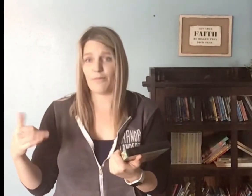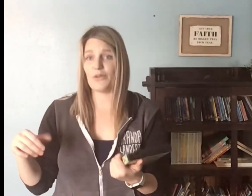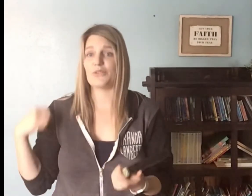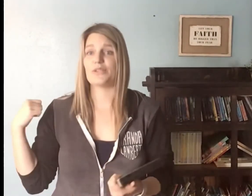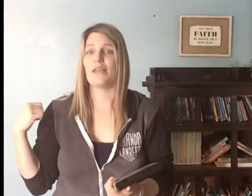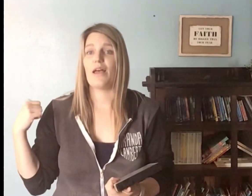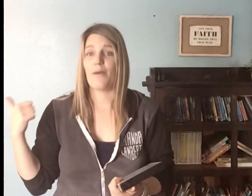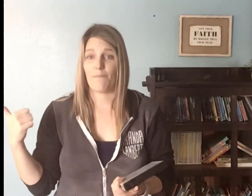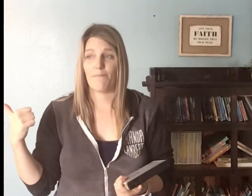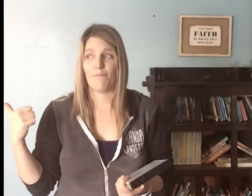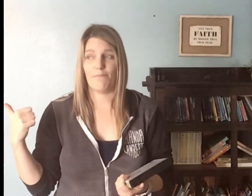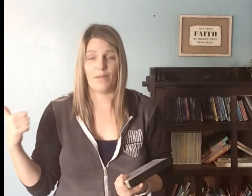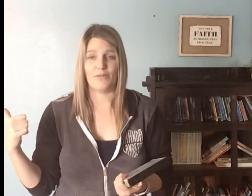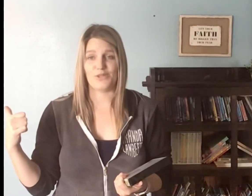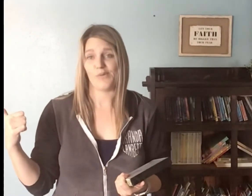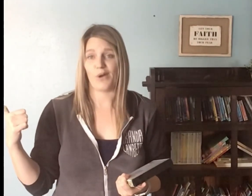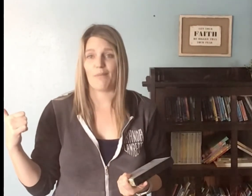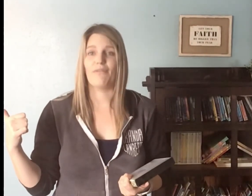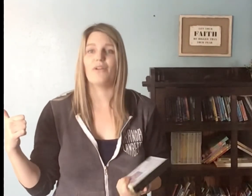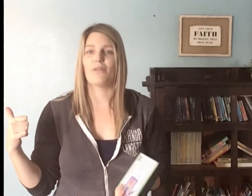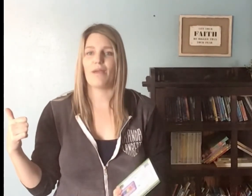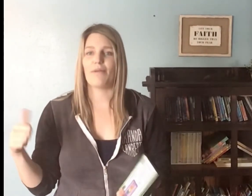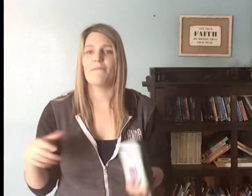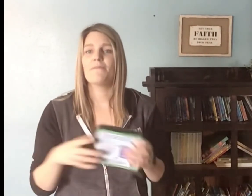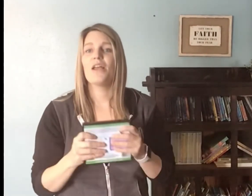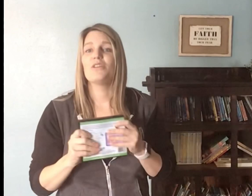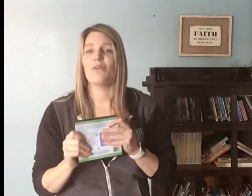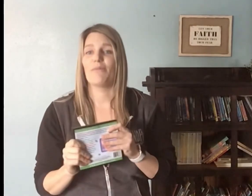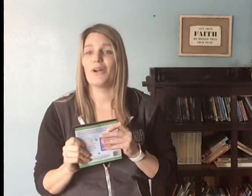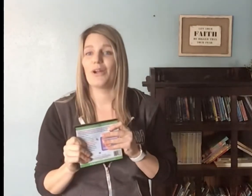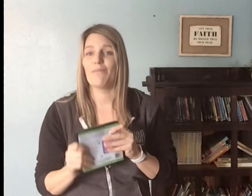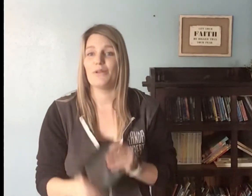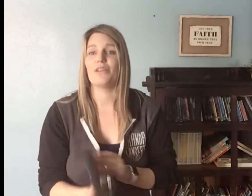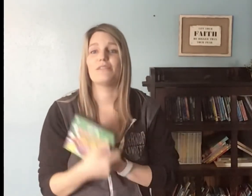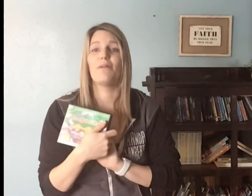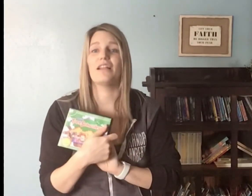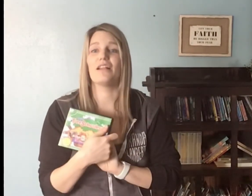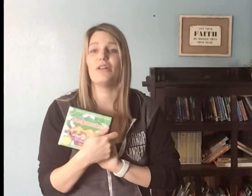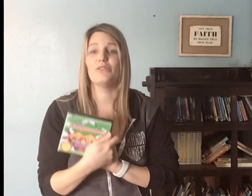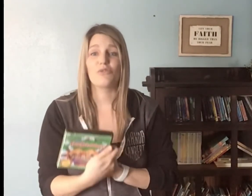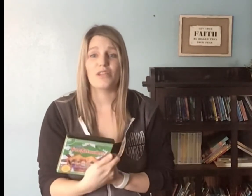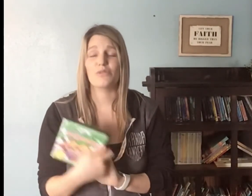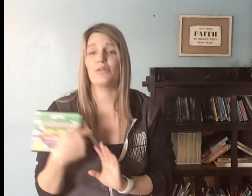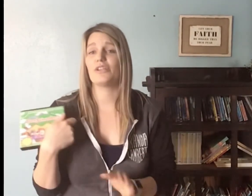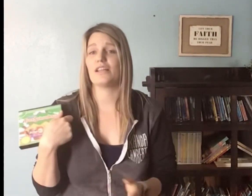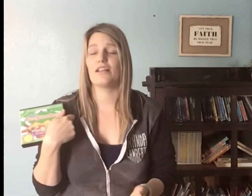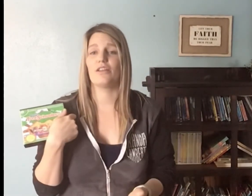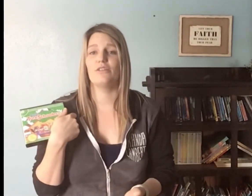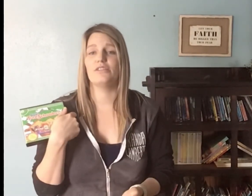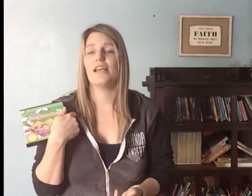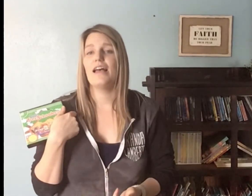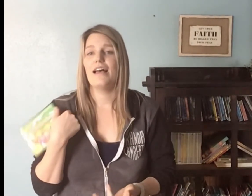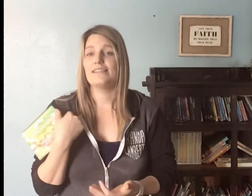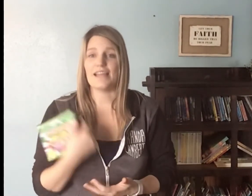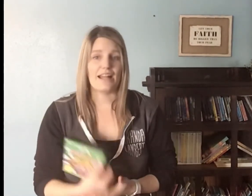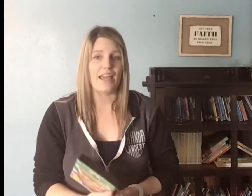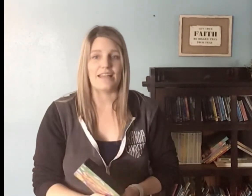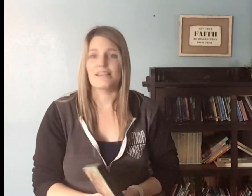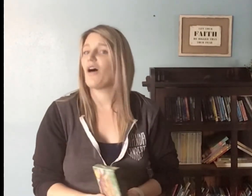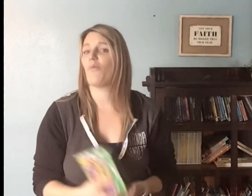animals. Baby just woke up if you hear the baby. So I'm going to hurry up and do this. But it includes tree schoolers. It includes Sign at ASL, which is